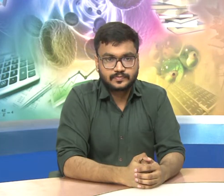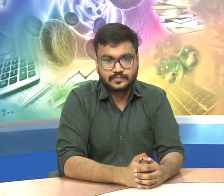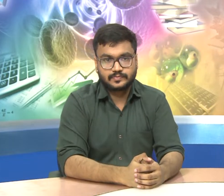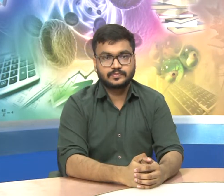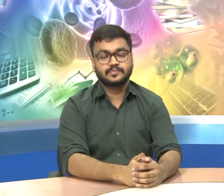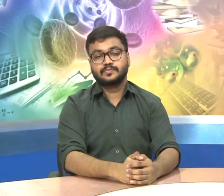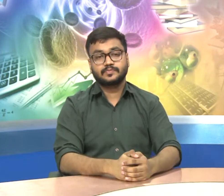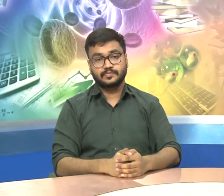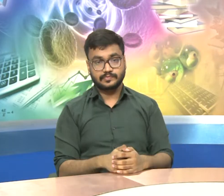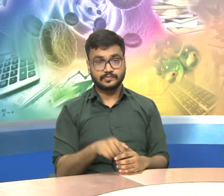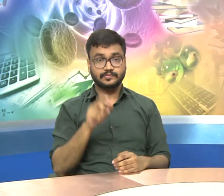outside.